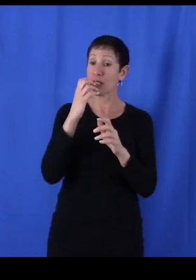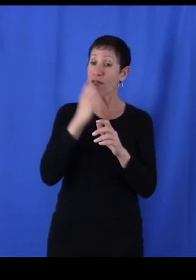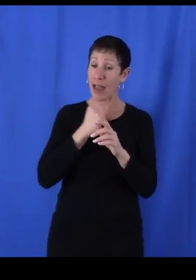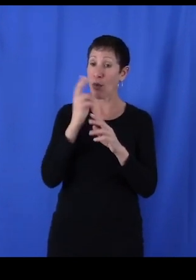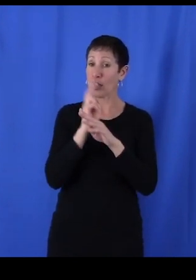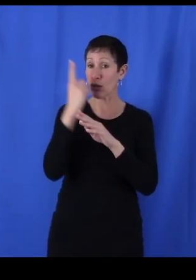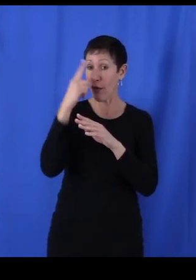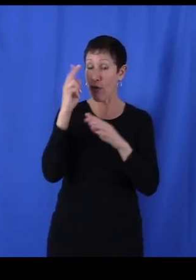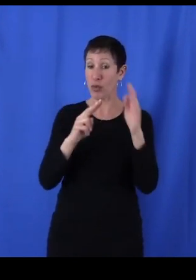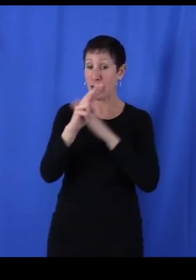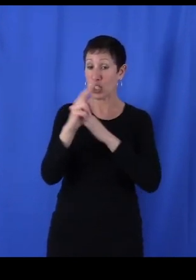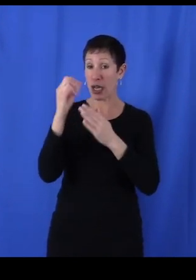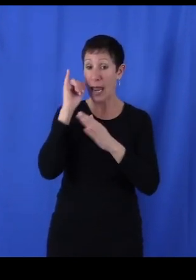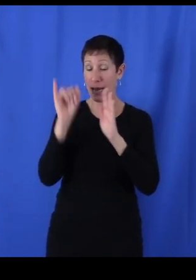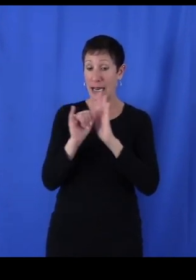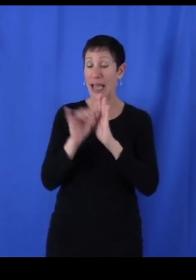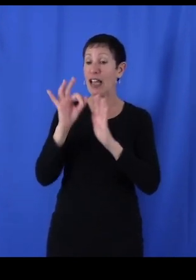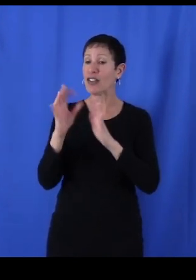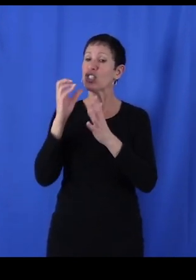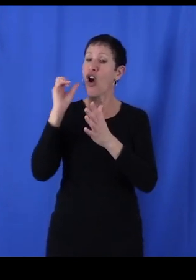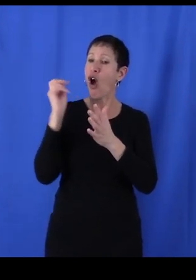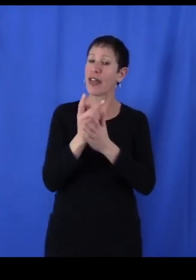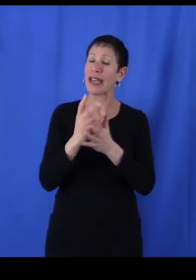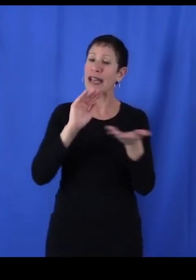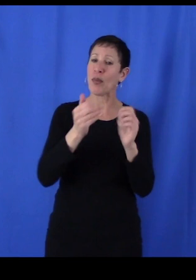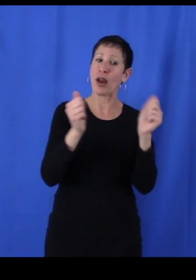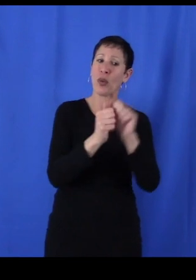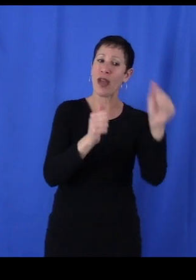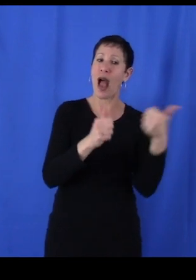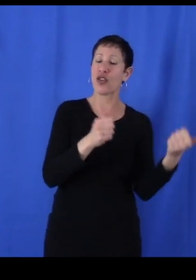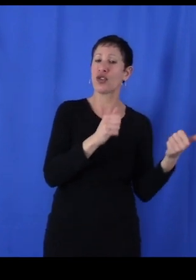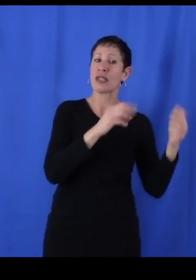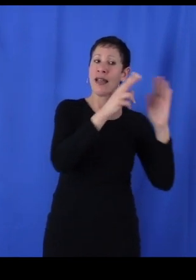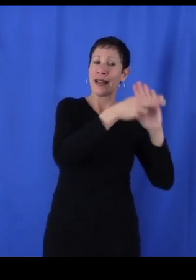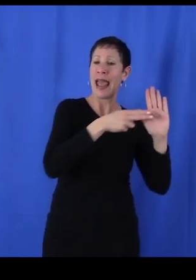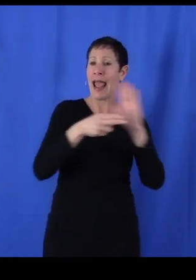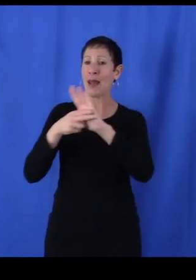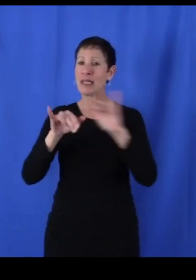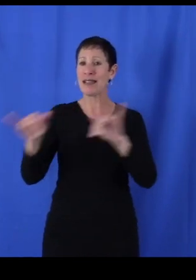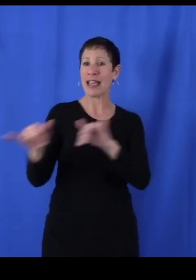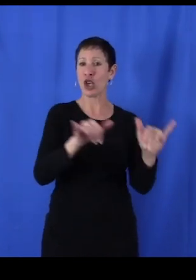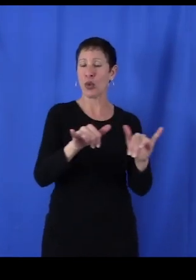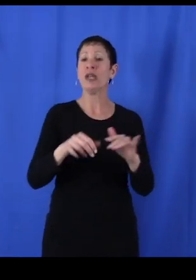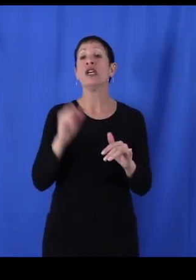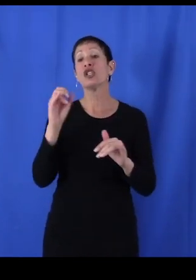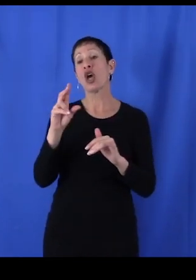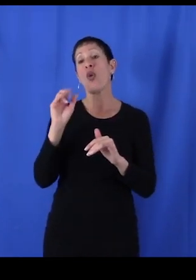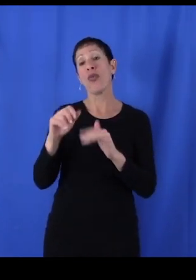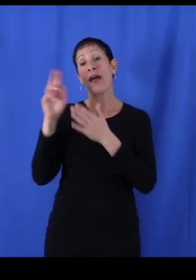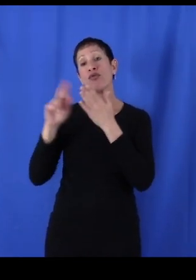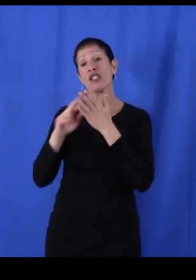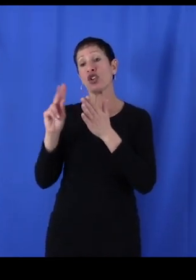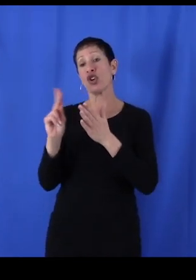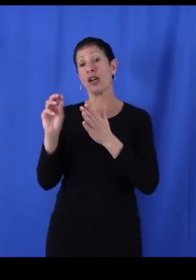and identification only when it's authenticated with and against others deemed to be like you. Right? So Kaczynski